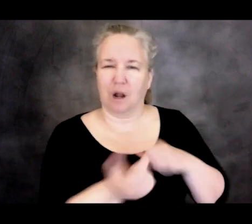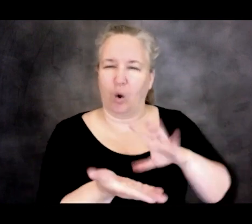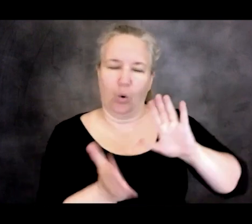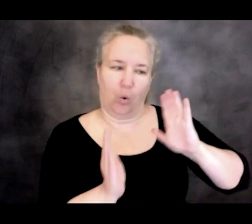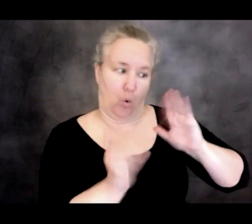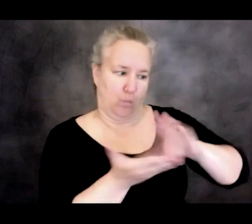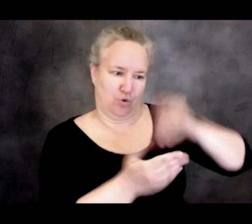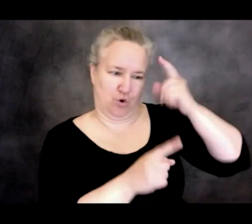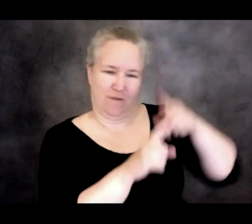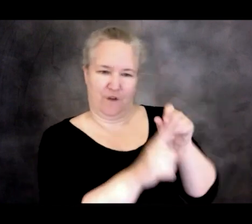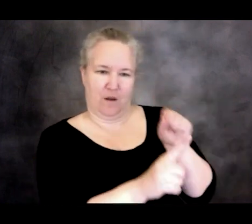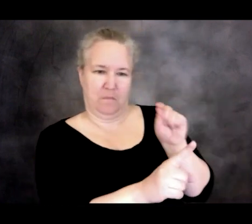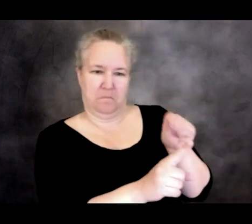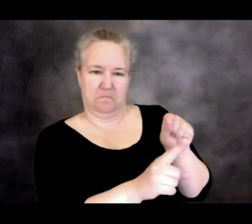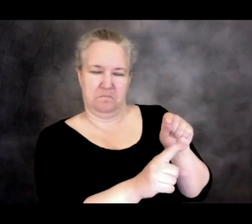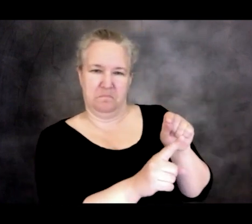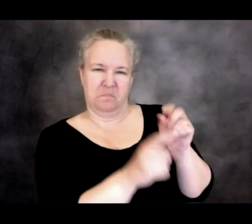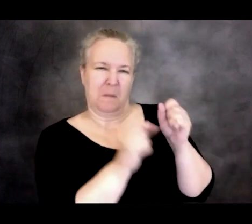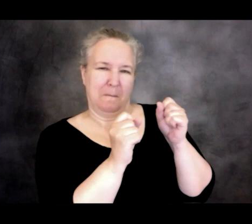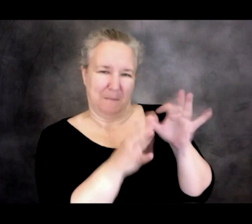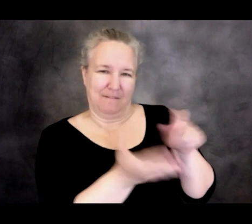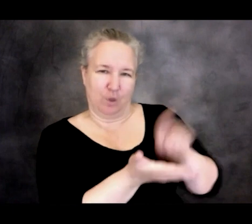from many of those works.